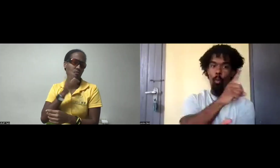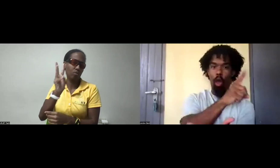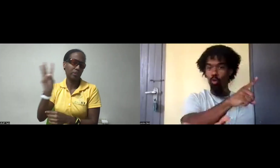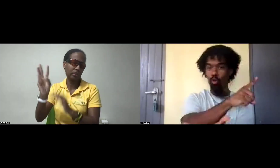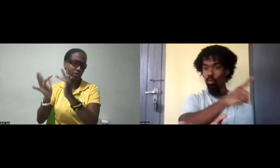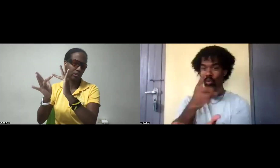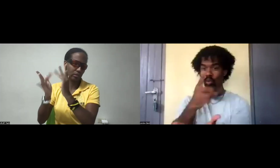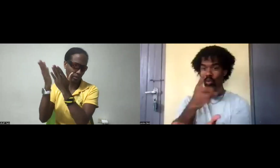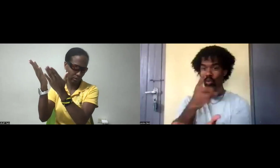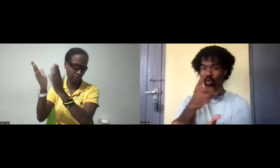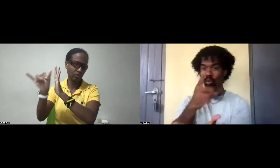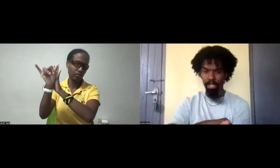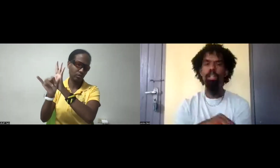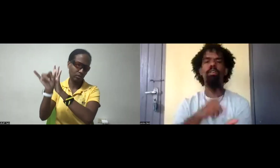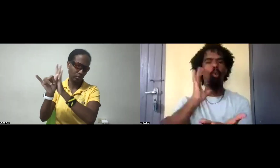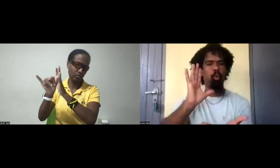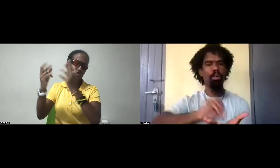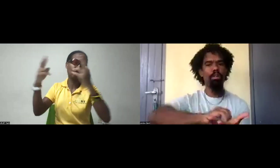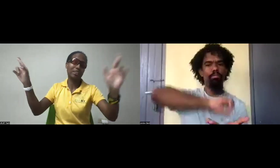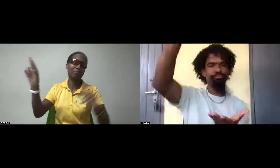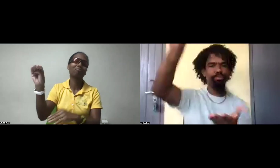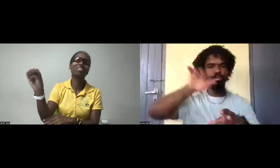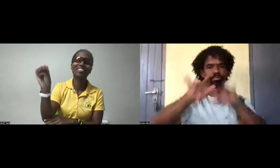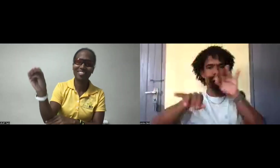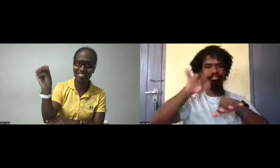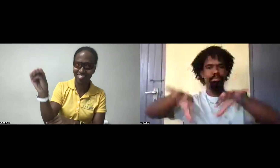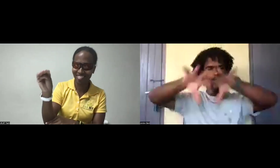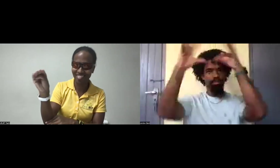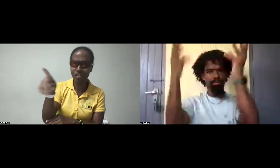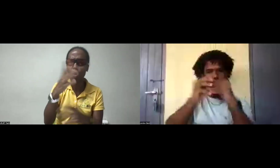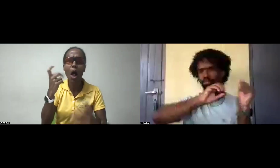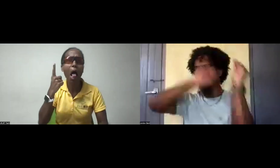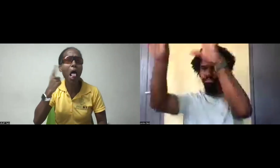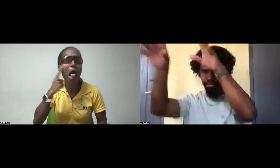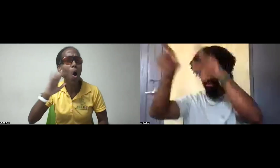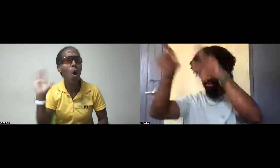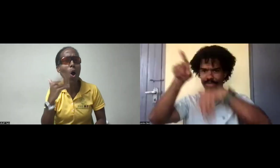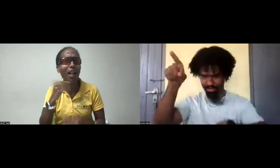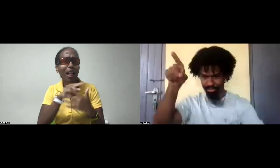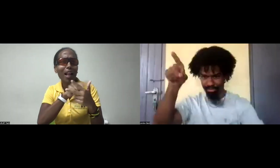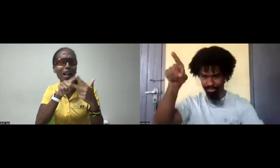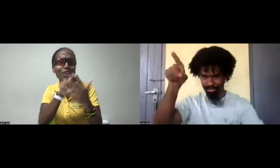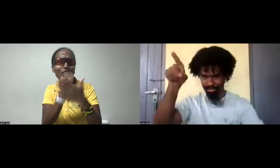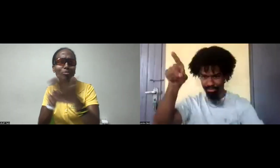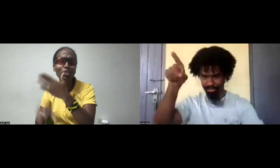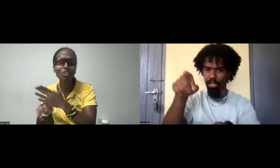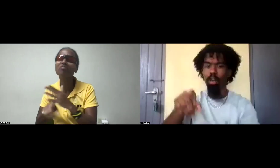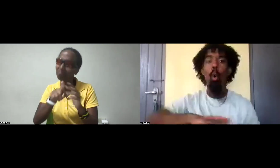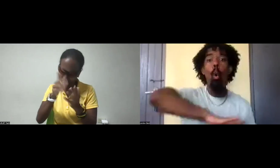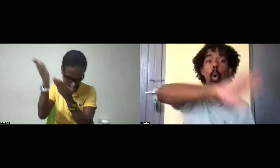Genesis. We looked at Genesis 1, so we'll be having 2 and 3 there on YouTube. You'll see it on Monday. So